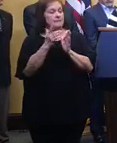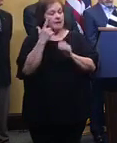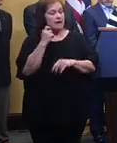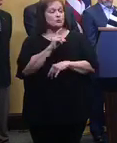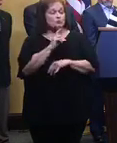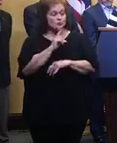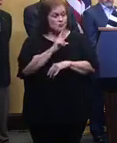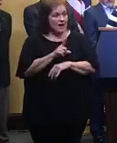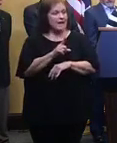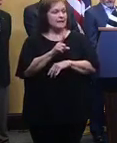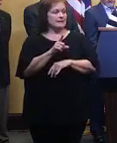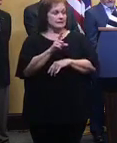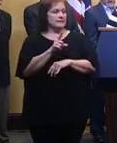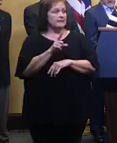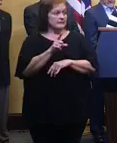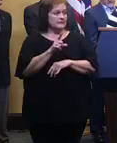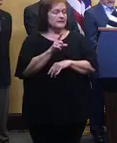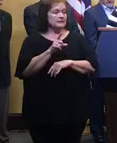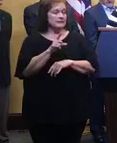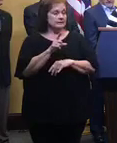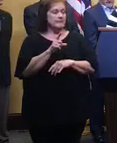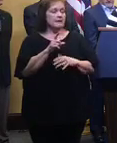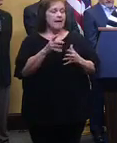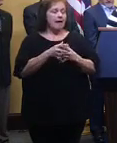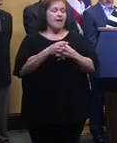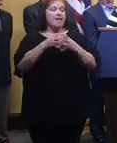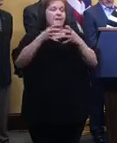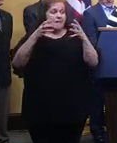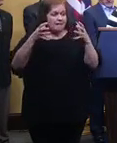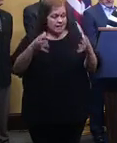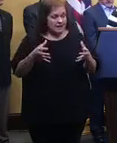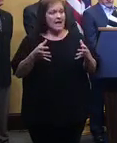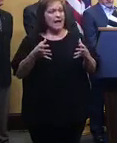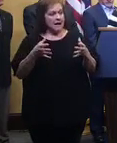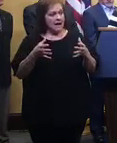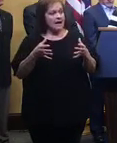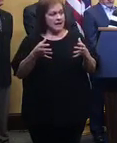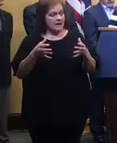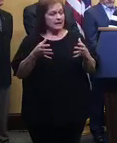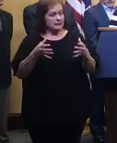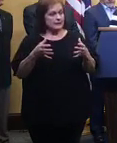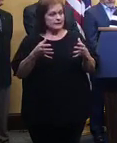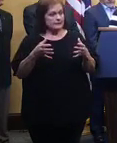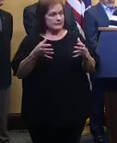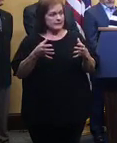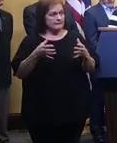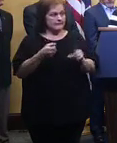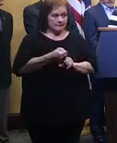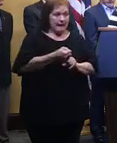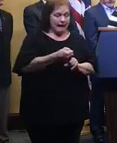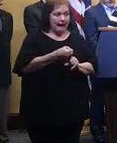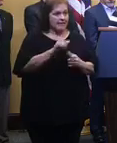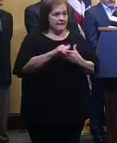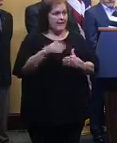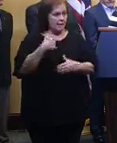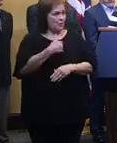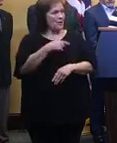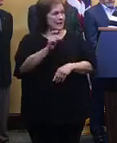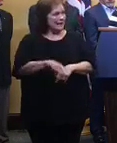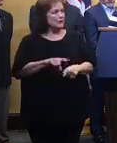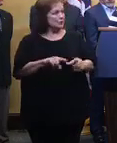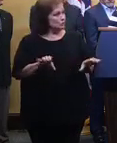really will be a tremendous impact to the infrastructure improvements that are already in queue, that I need to get off the